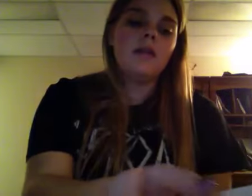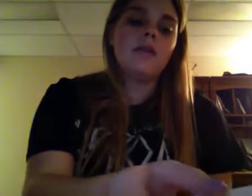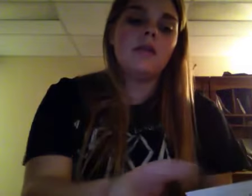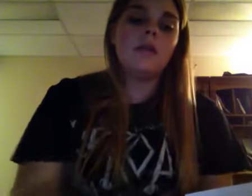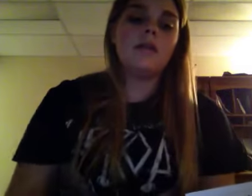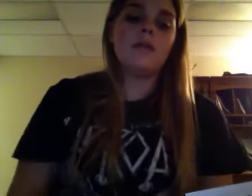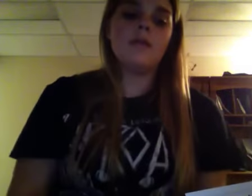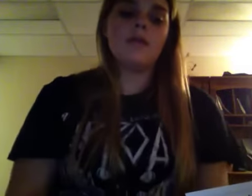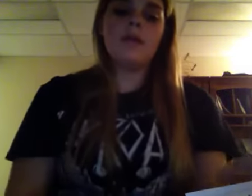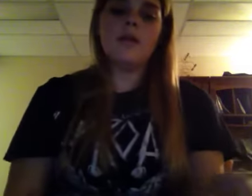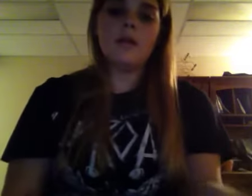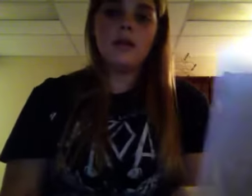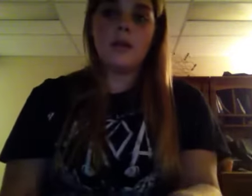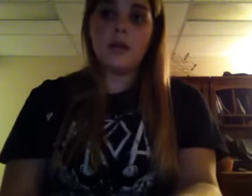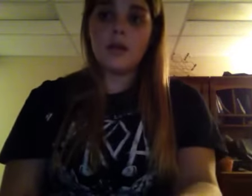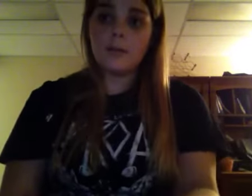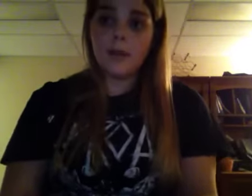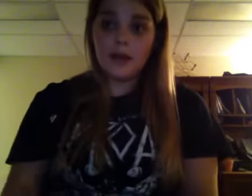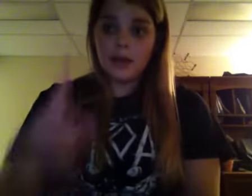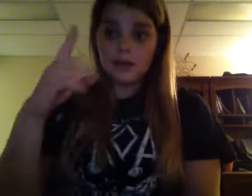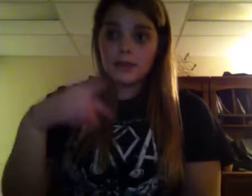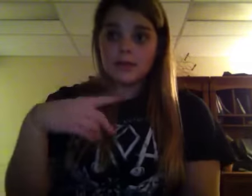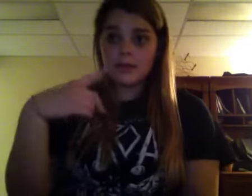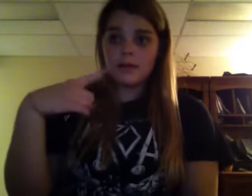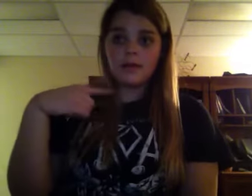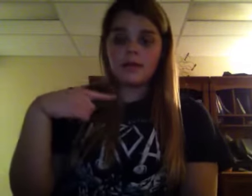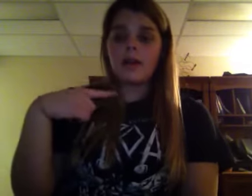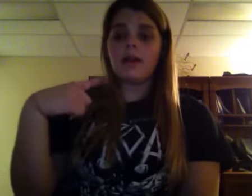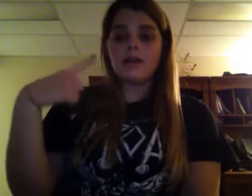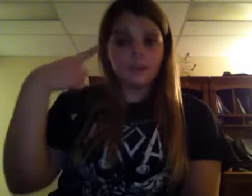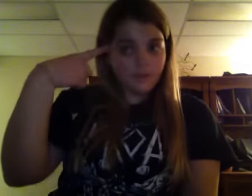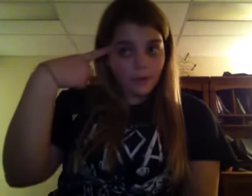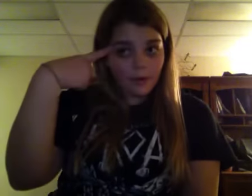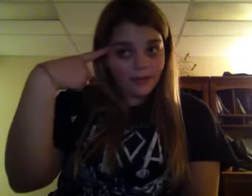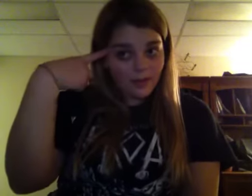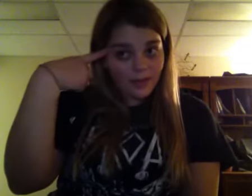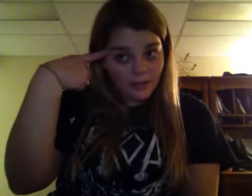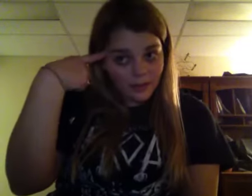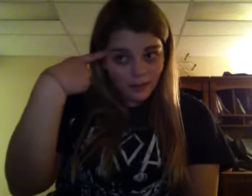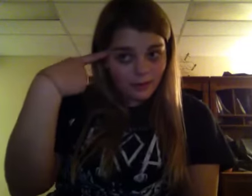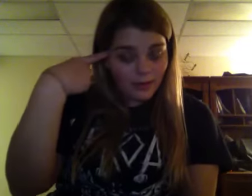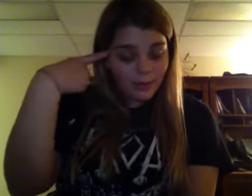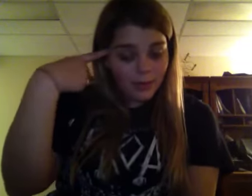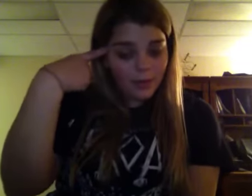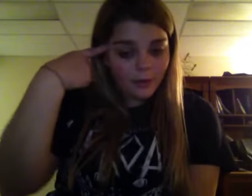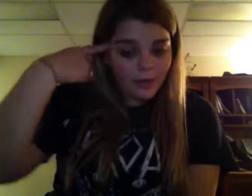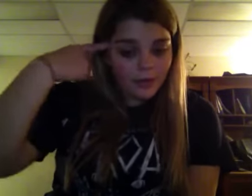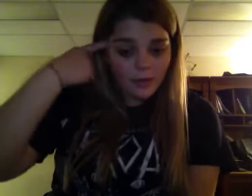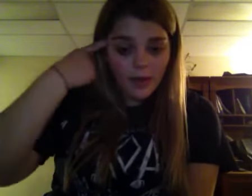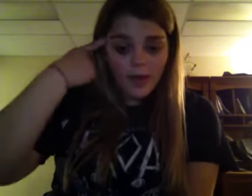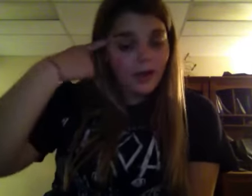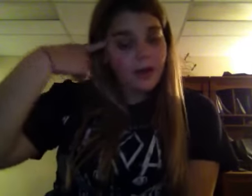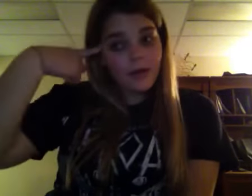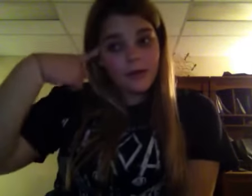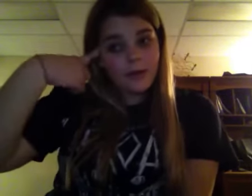So, your money signs for cents, it's going to be up here, but since I don't have an example